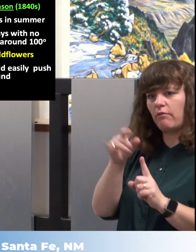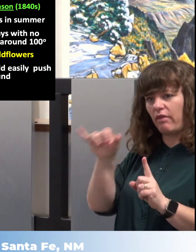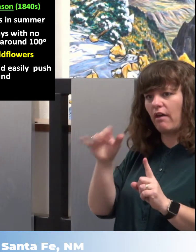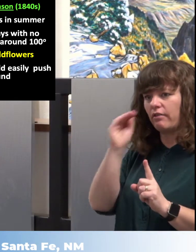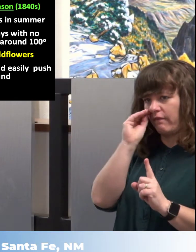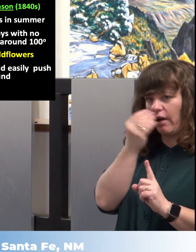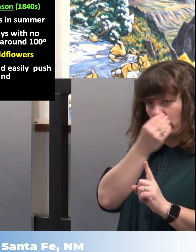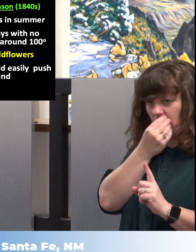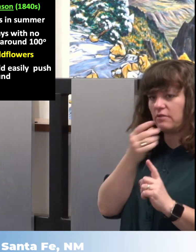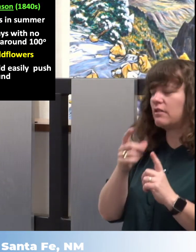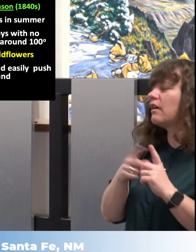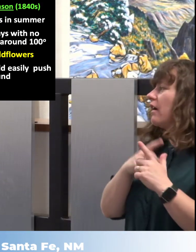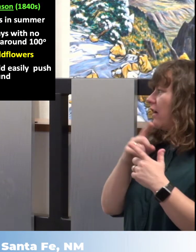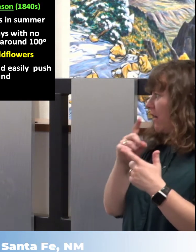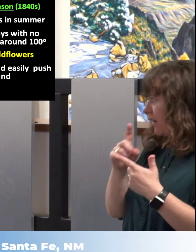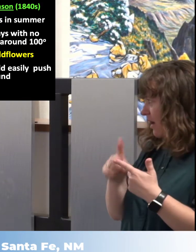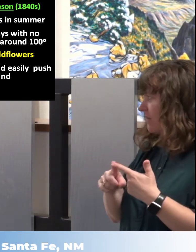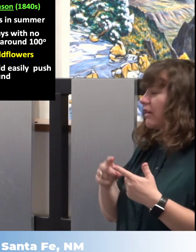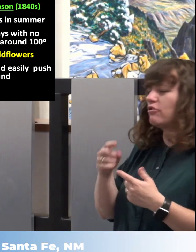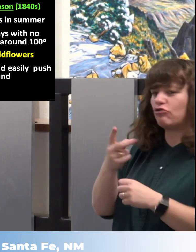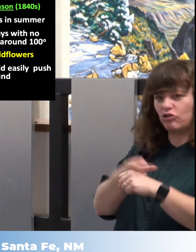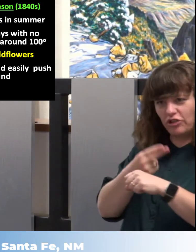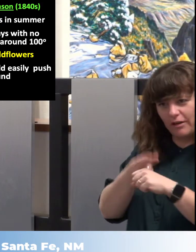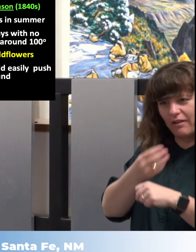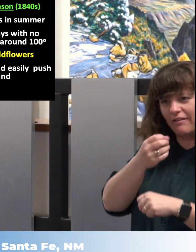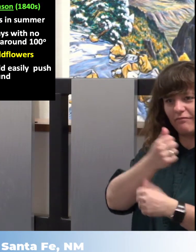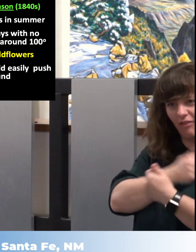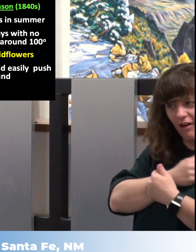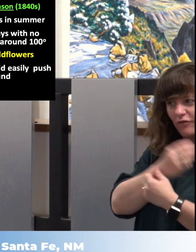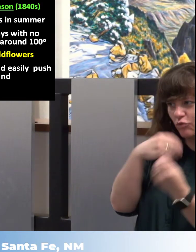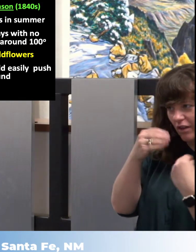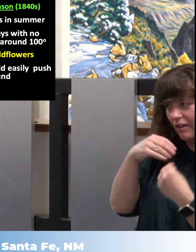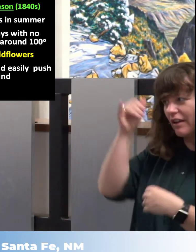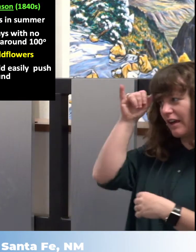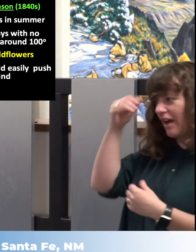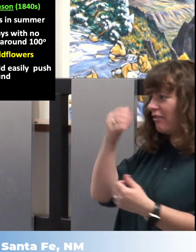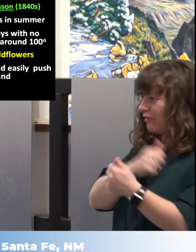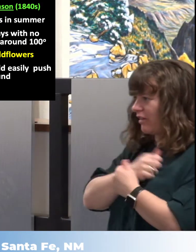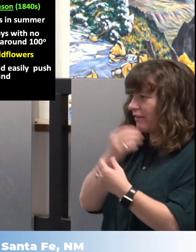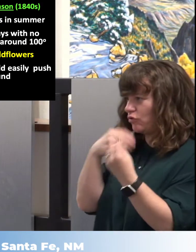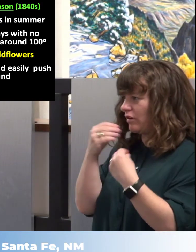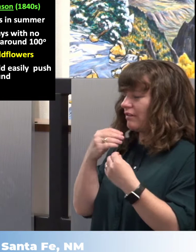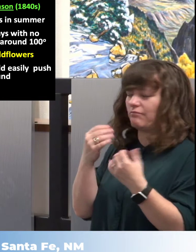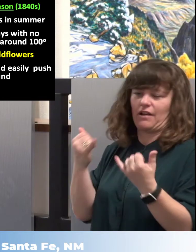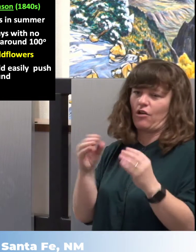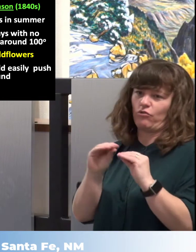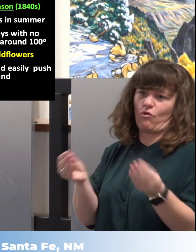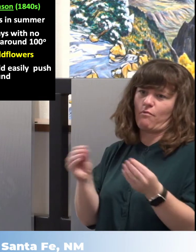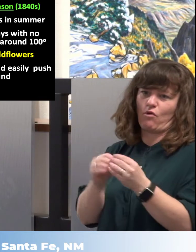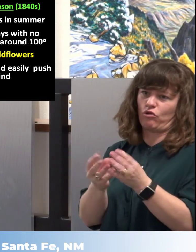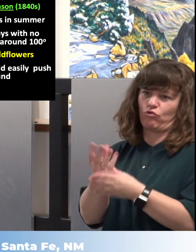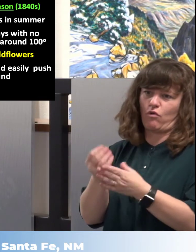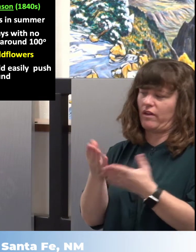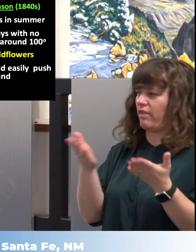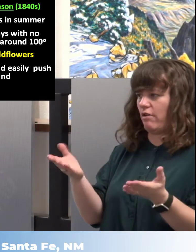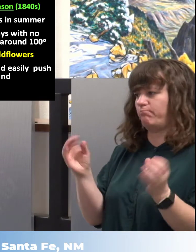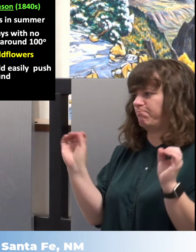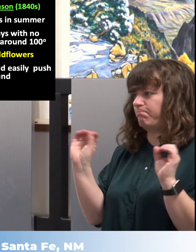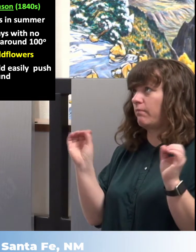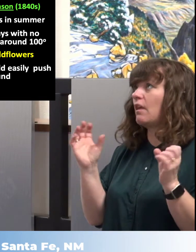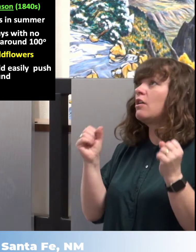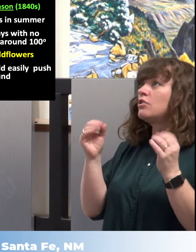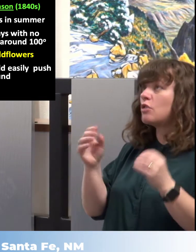subsequently sheep loved to eat and cattle loved to eat and now are no longer in that landscape. So he was talking about a